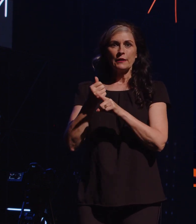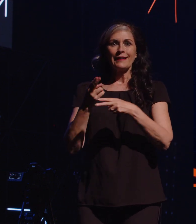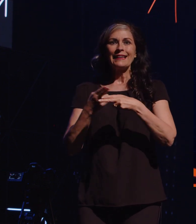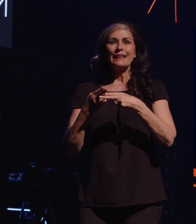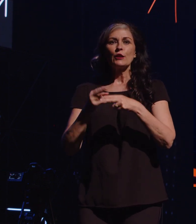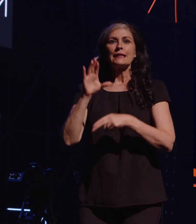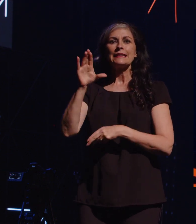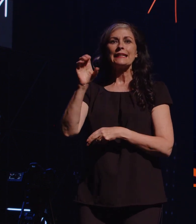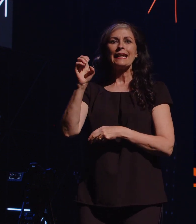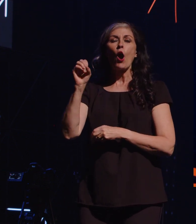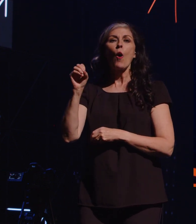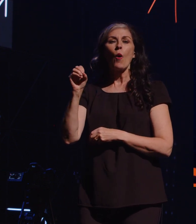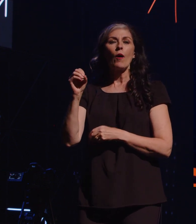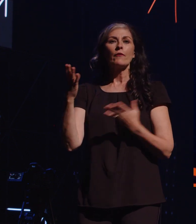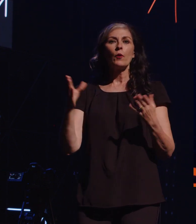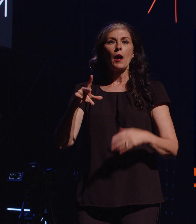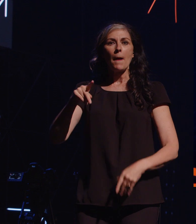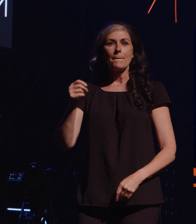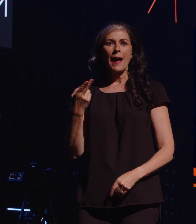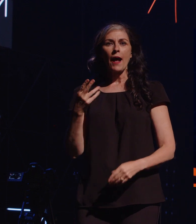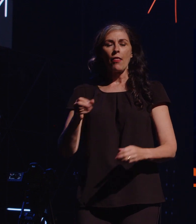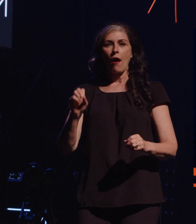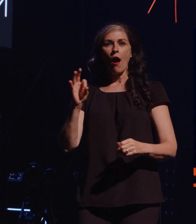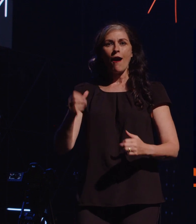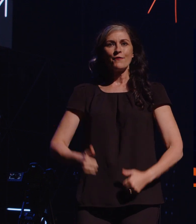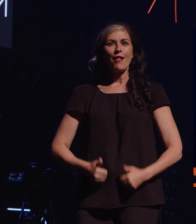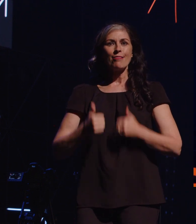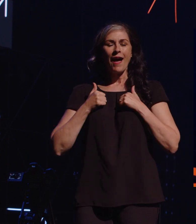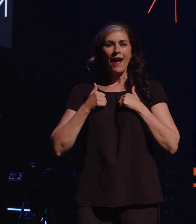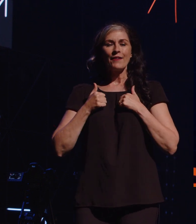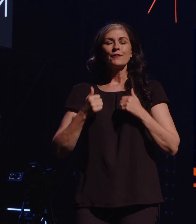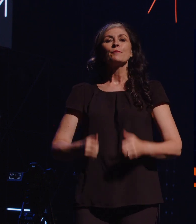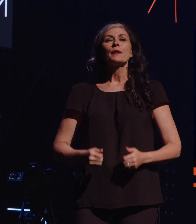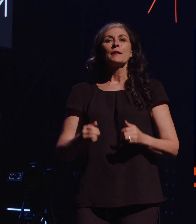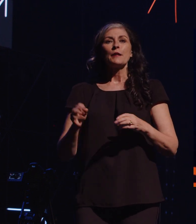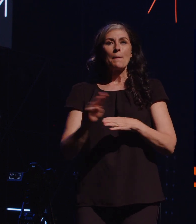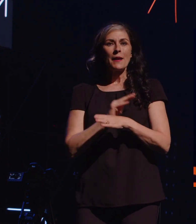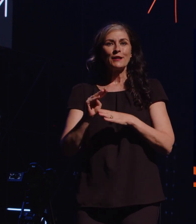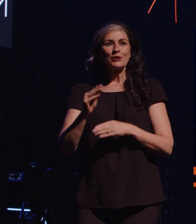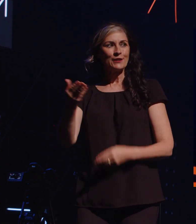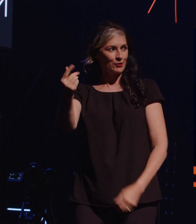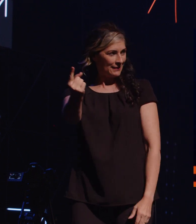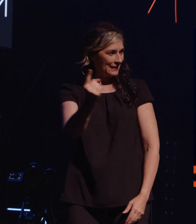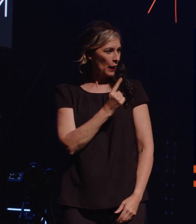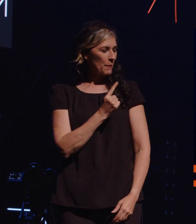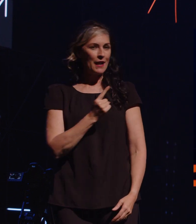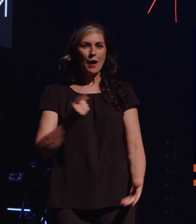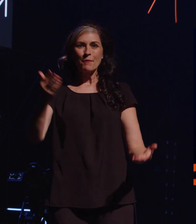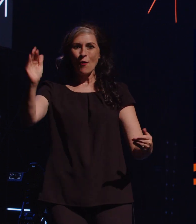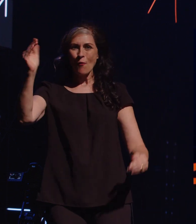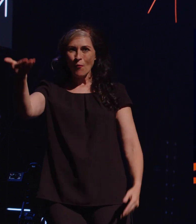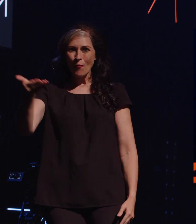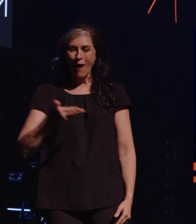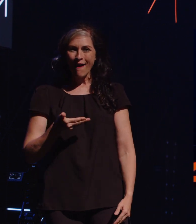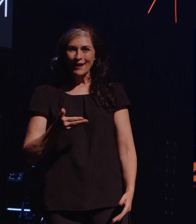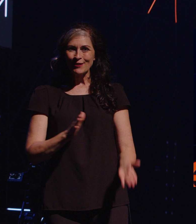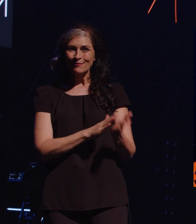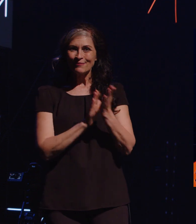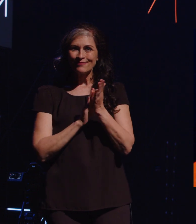interim CEO at Path of Life Ministry. She's coming right now. Give a nice warm welcome to Casey Jackson. Yeah.